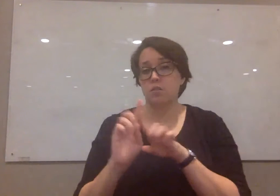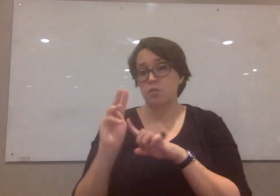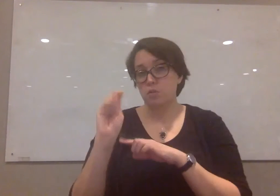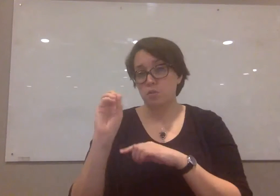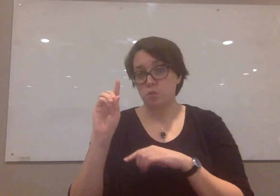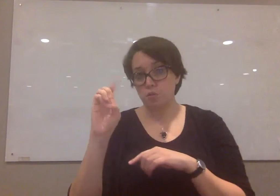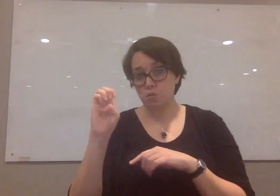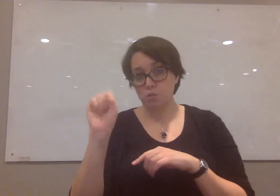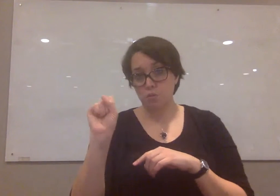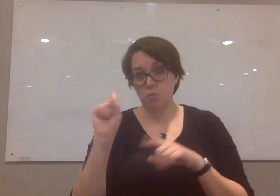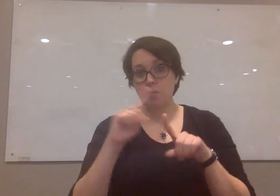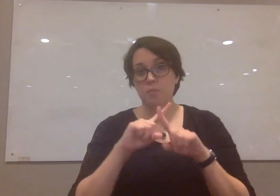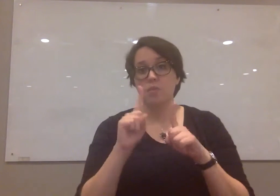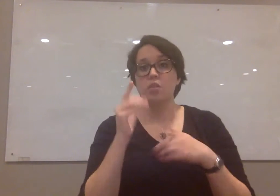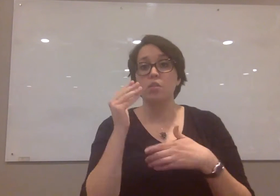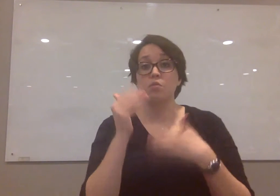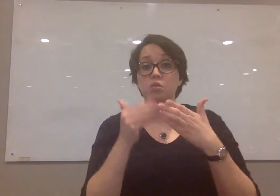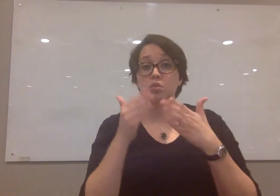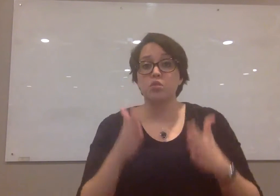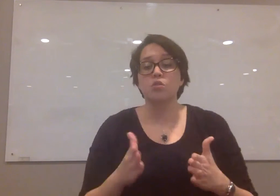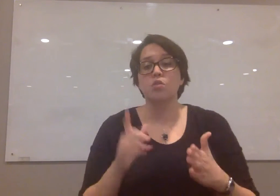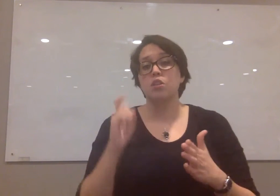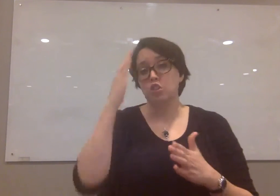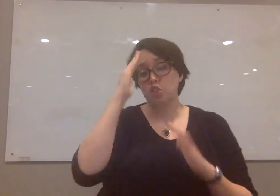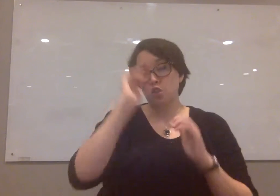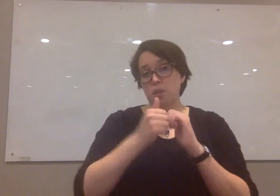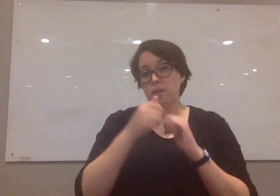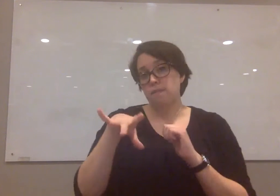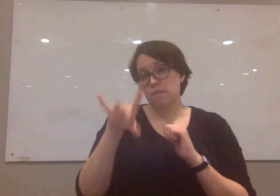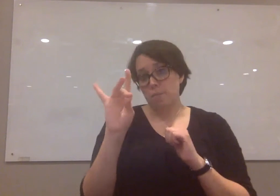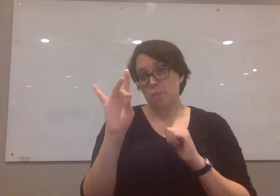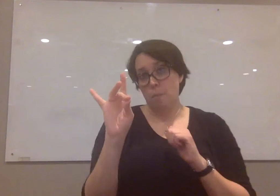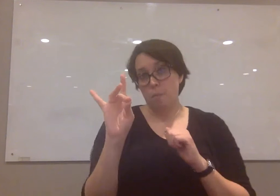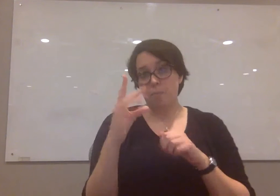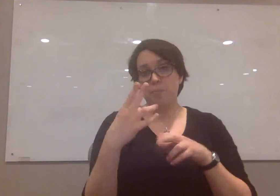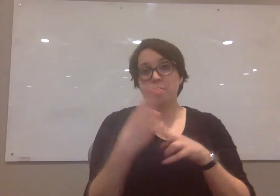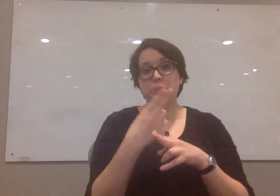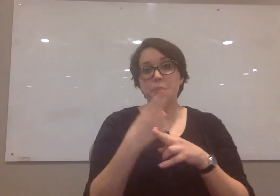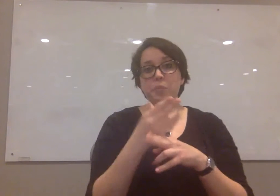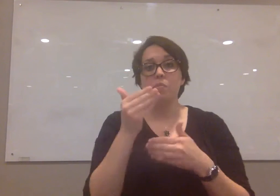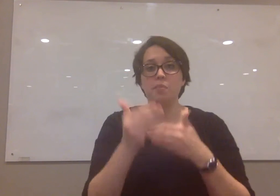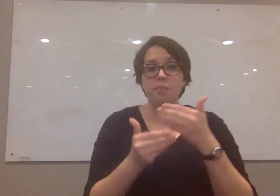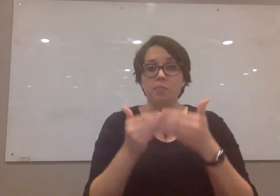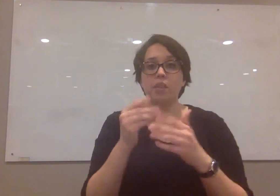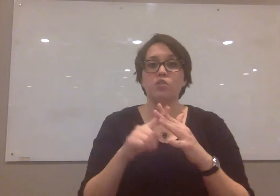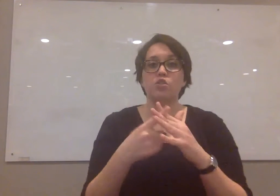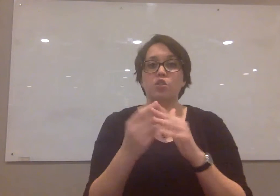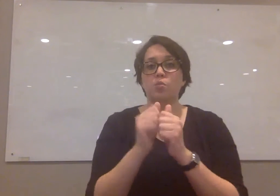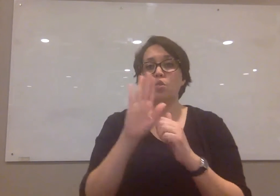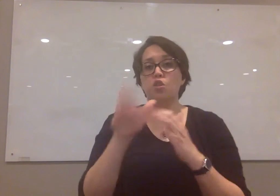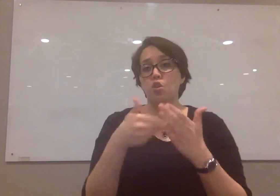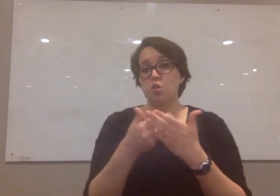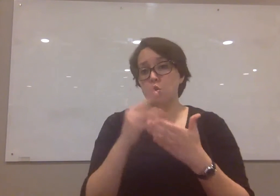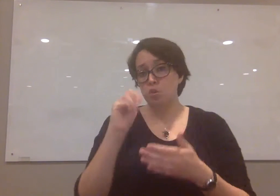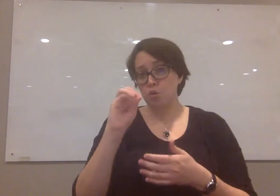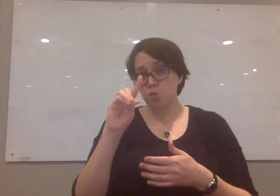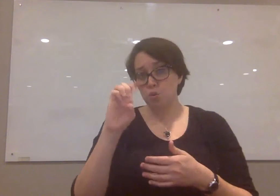find them. And so we're using this process registry. We can start with all the nodes being on the one OS process and then distribute